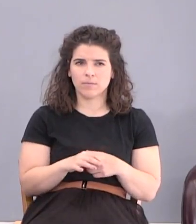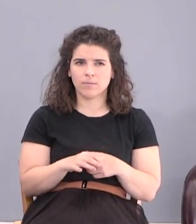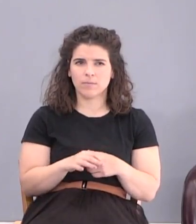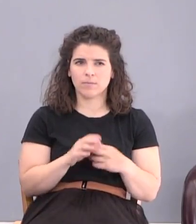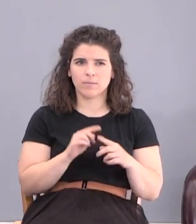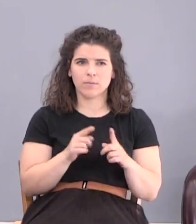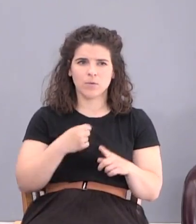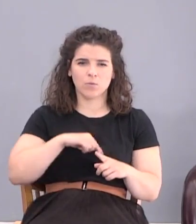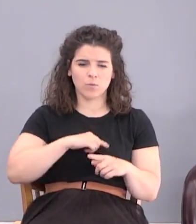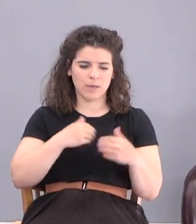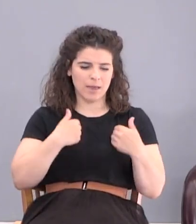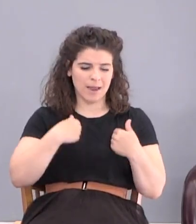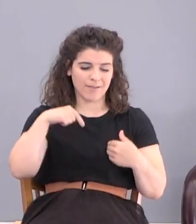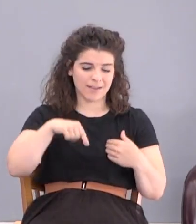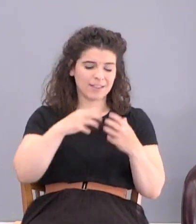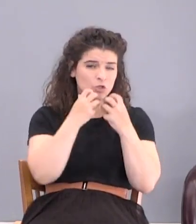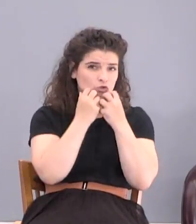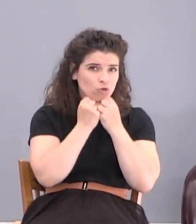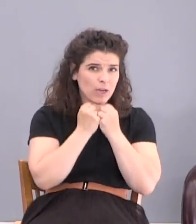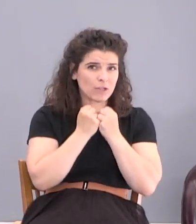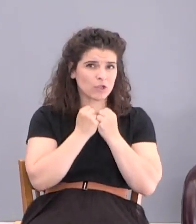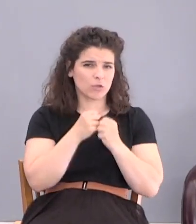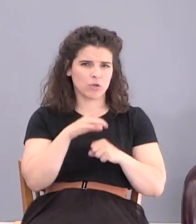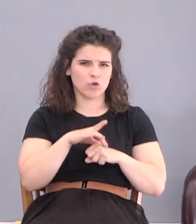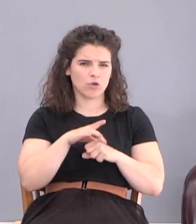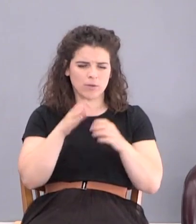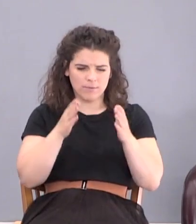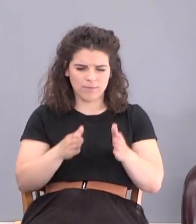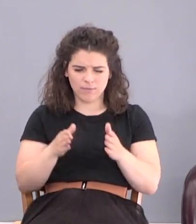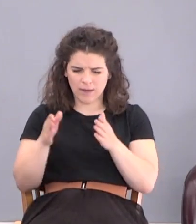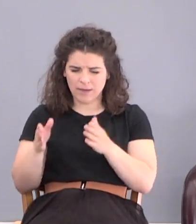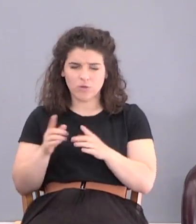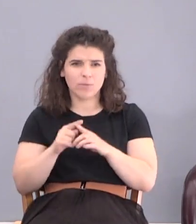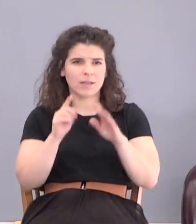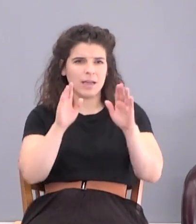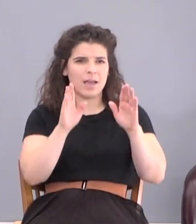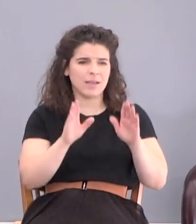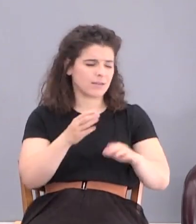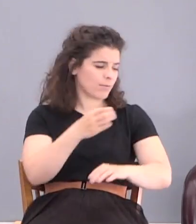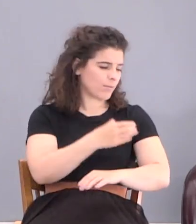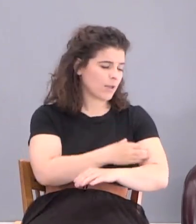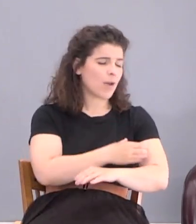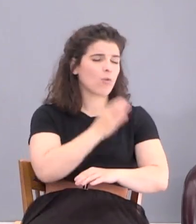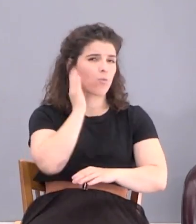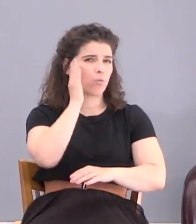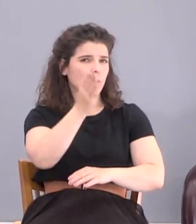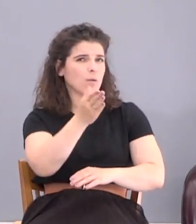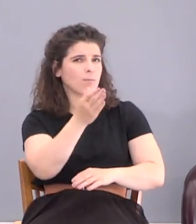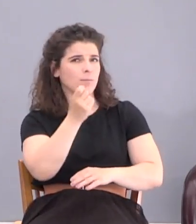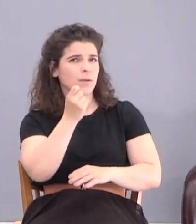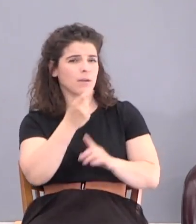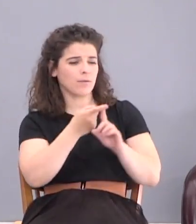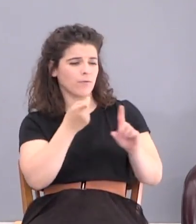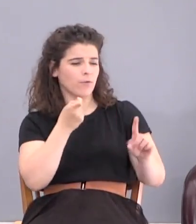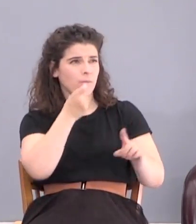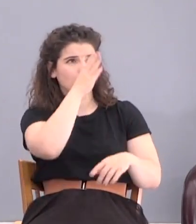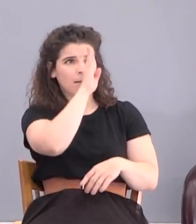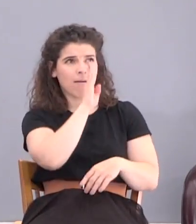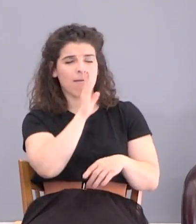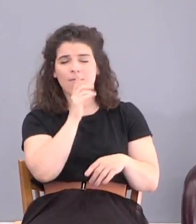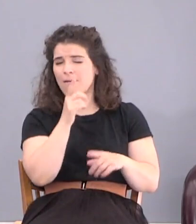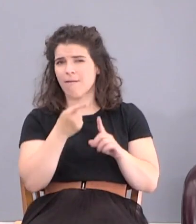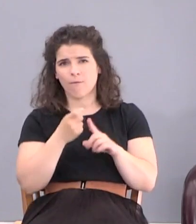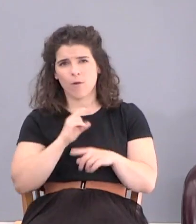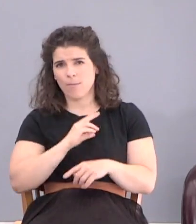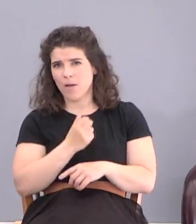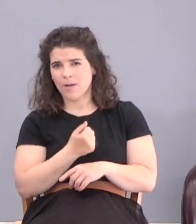But we have this treasure in earthen vessels, that the excellency of the power may be of God and not of us. You know,